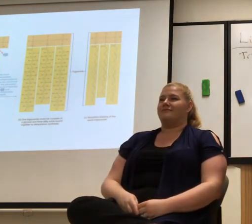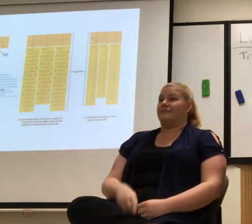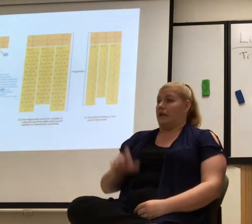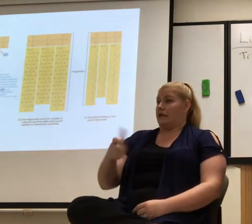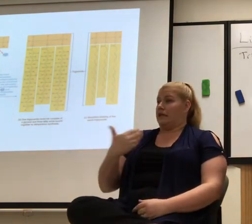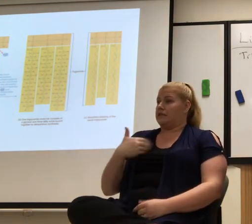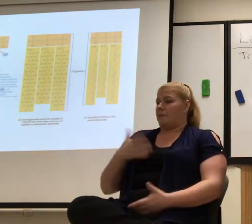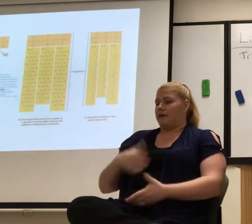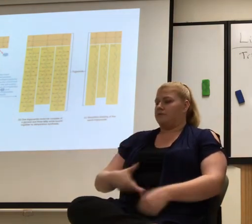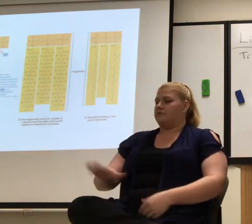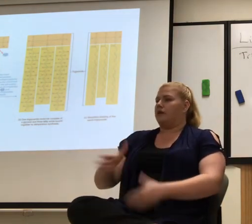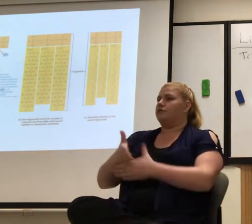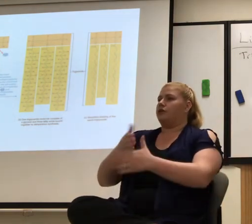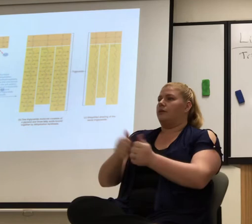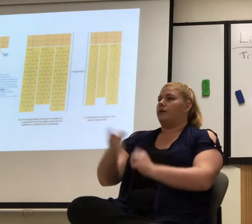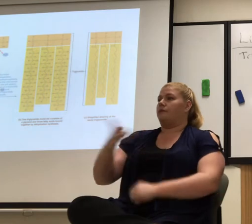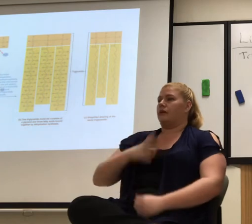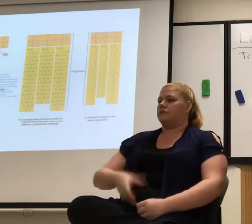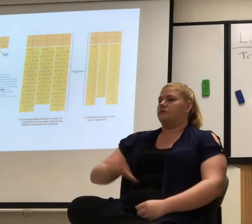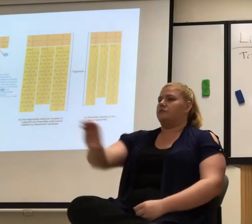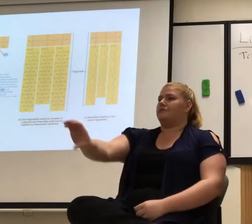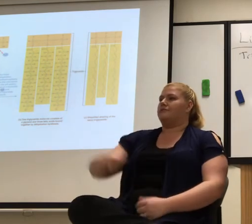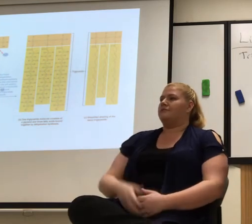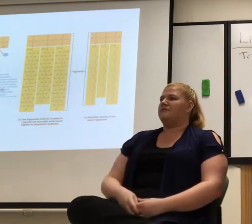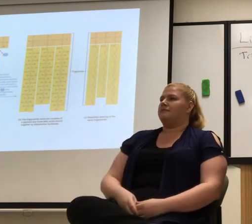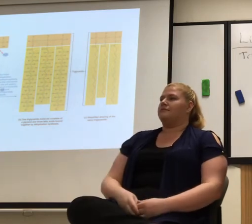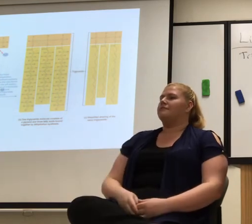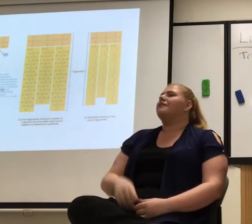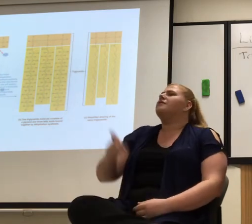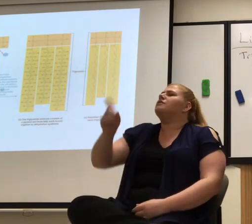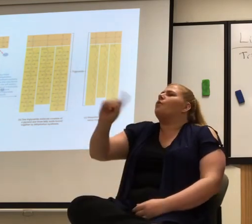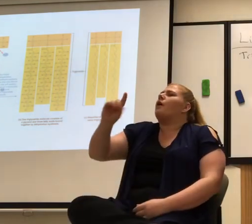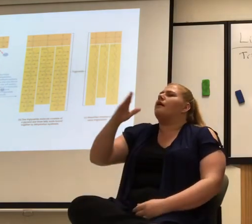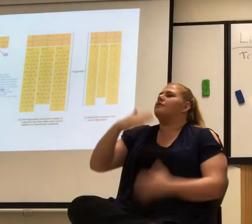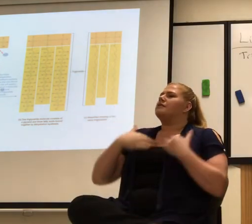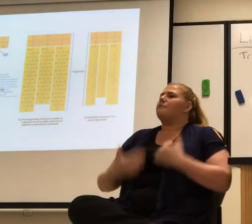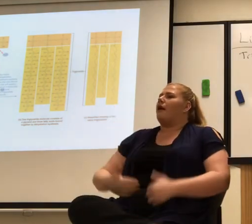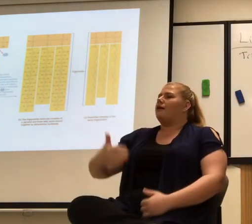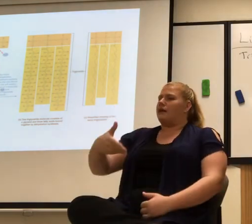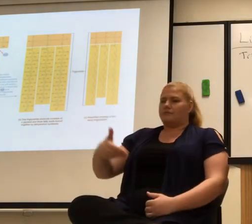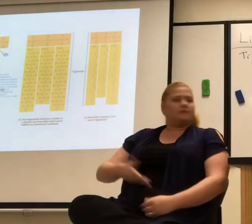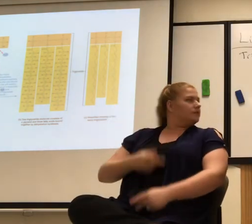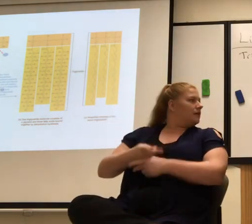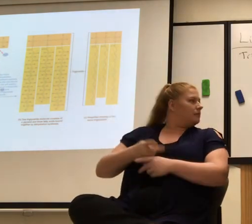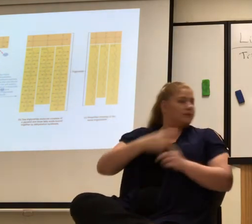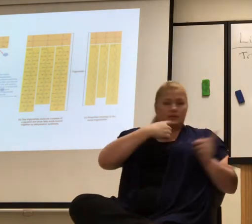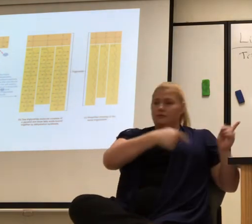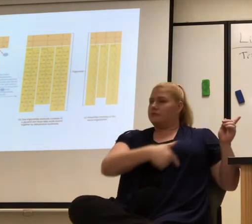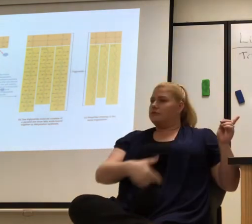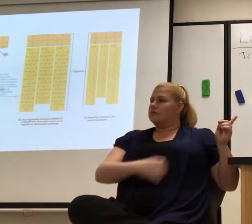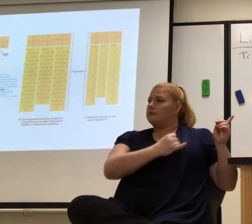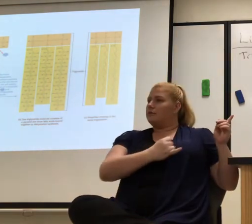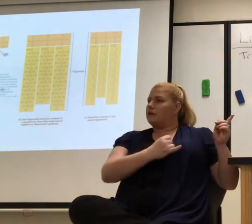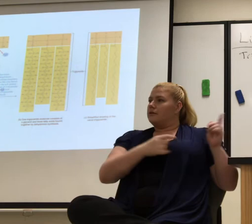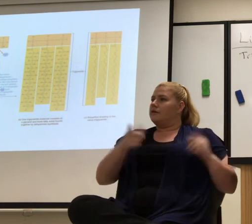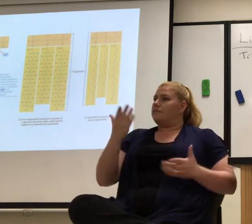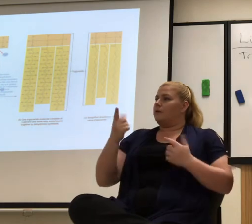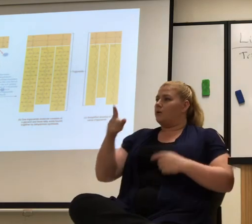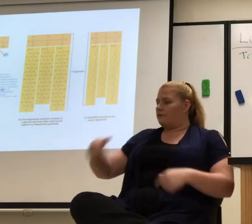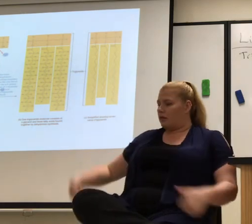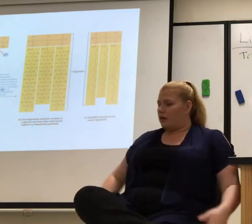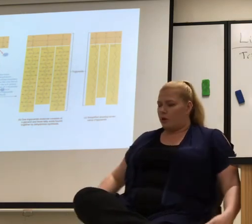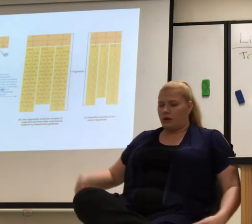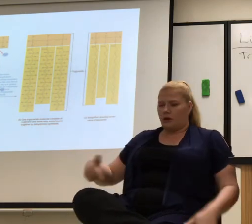Where does the body store fat? I mean, you don't have to be a physiologist to know. I got some right here, right? Maybe you got some back there, I